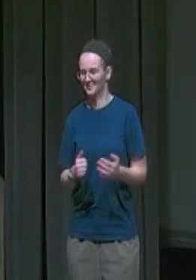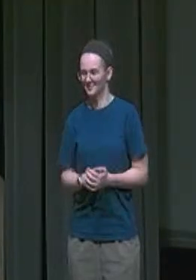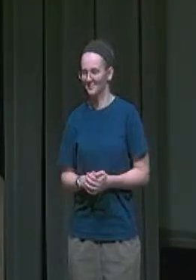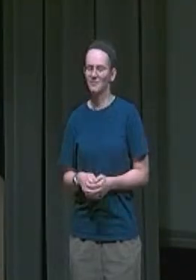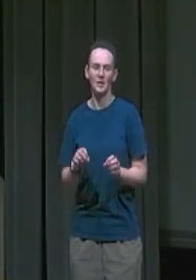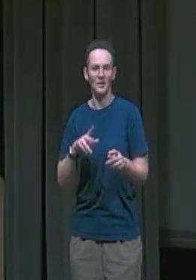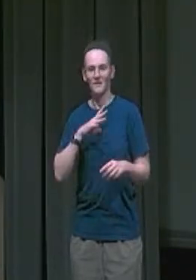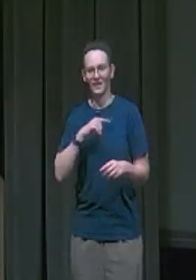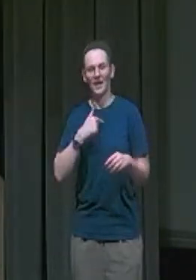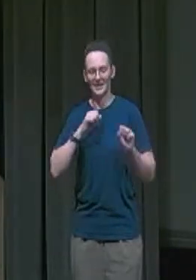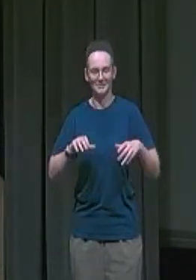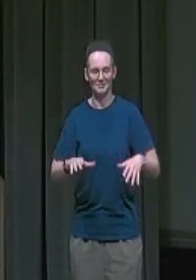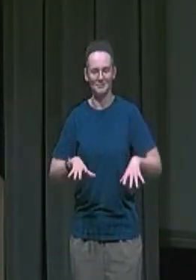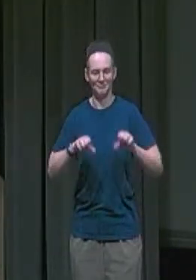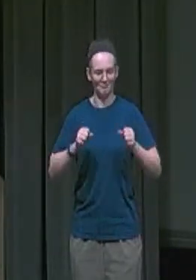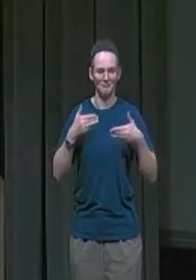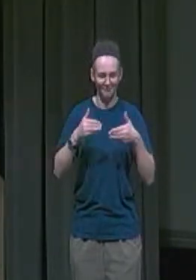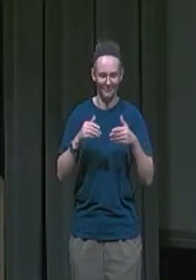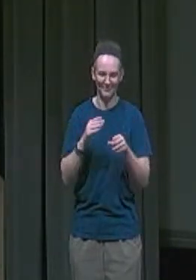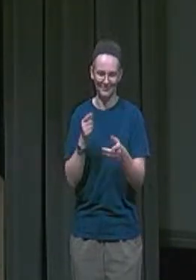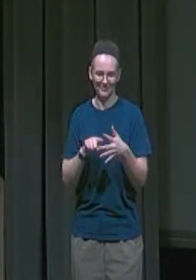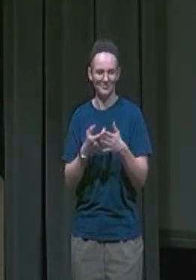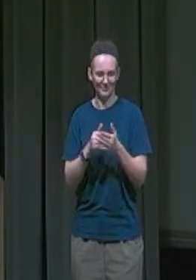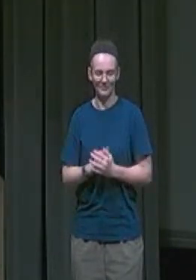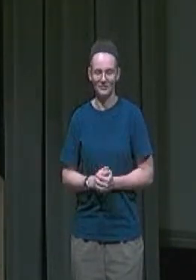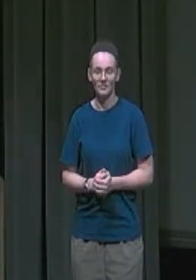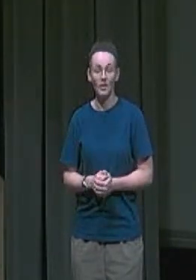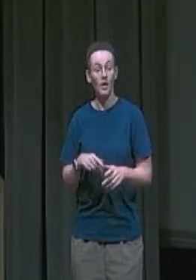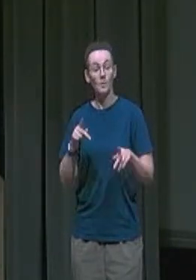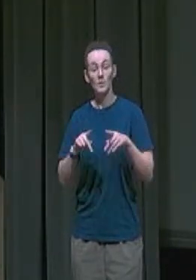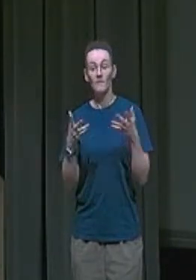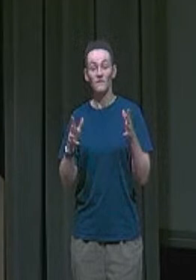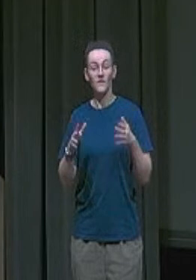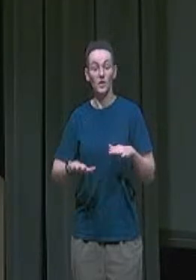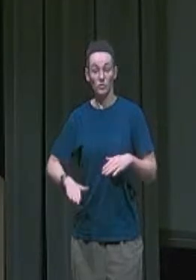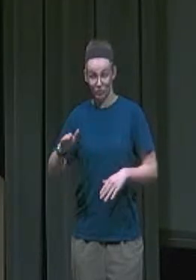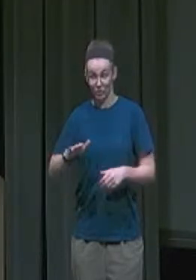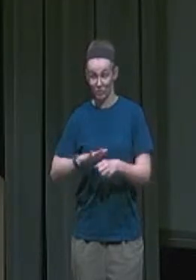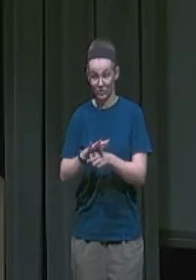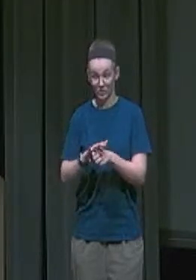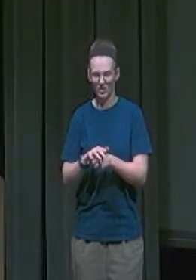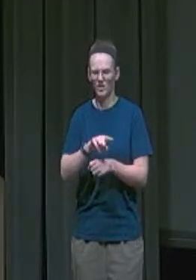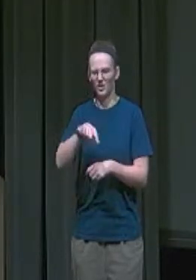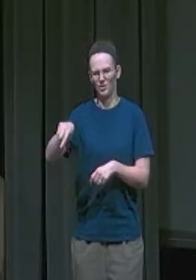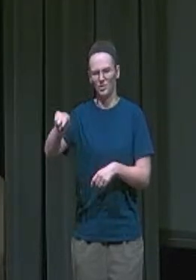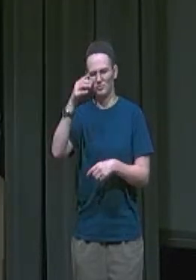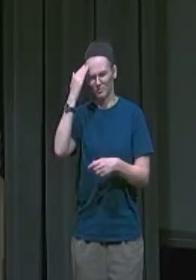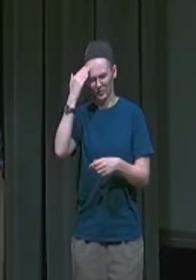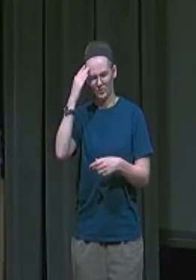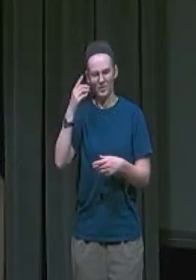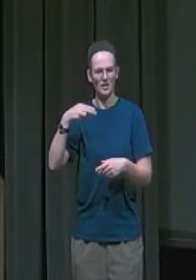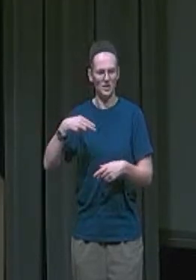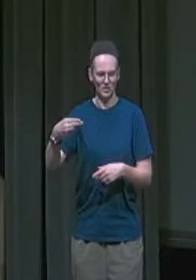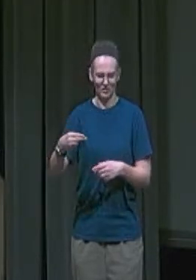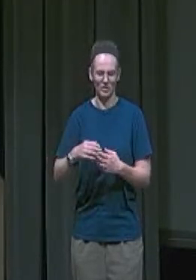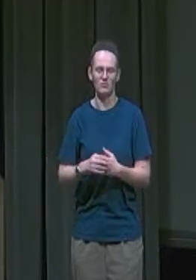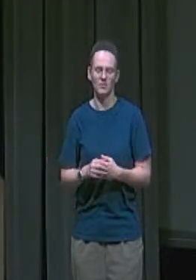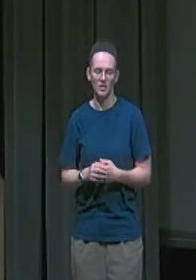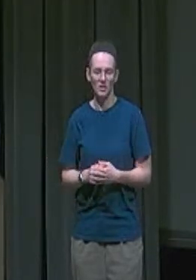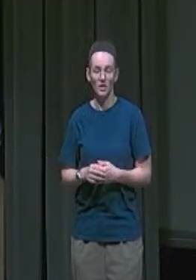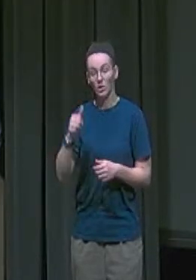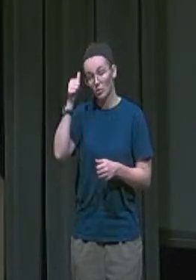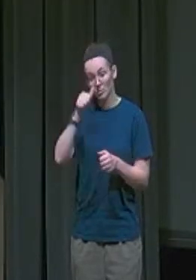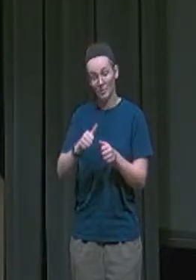I think I can pick back up. Those of you that grew up in the area, you know the history of this. I mean, this is, if you remember the